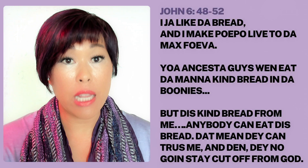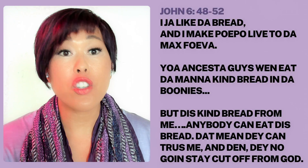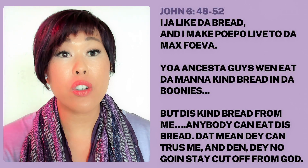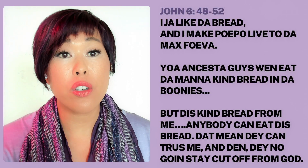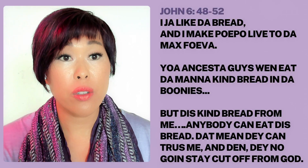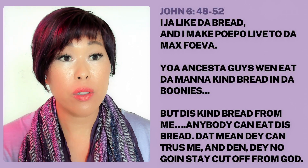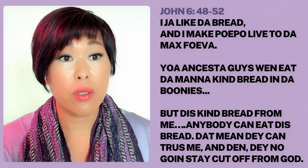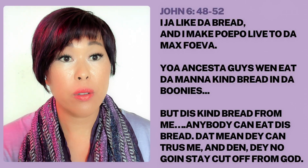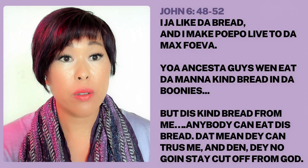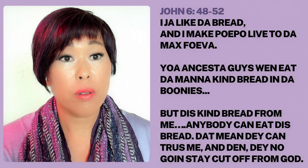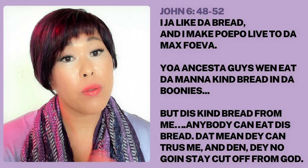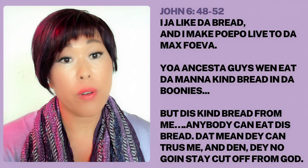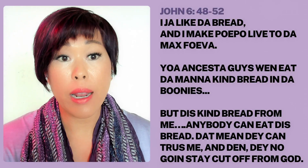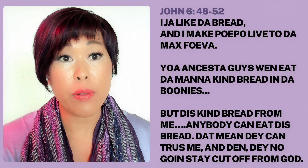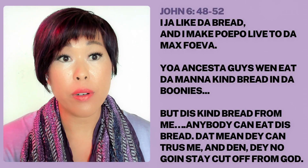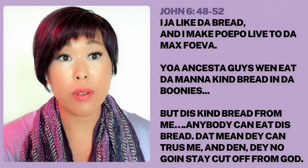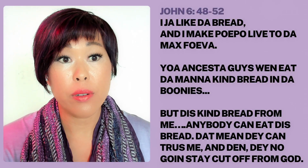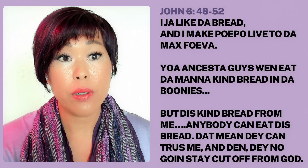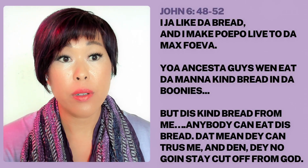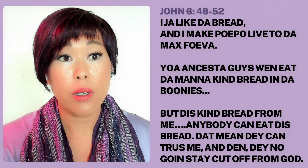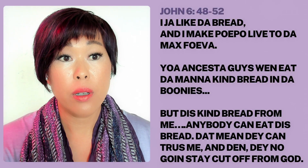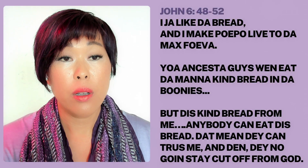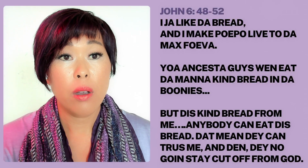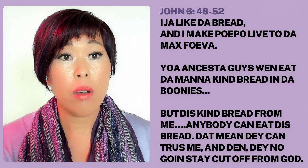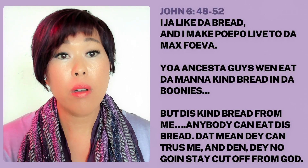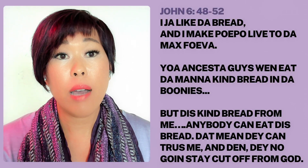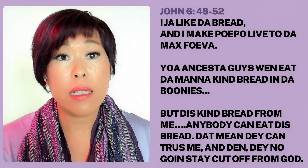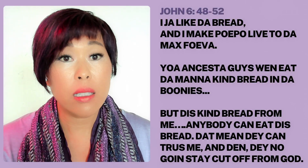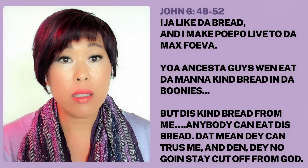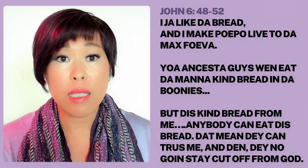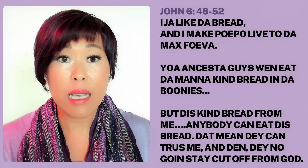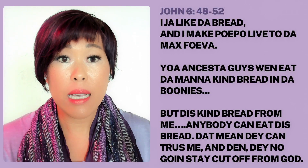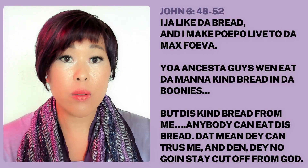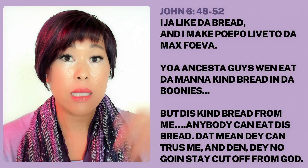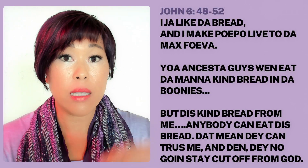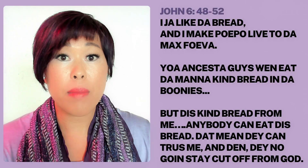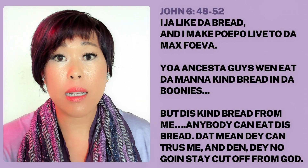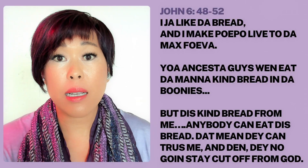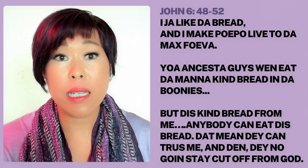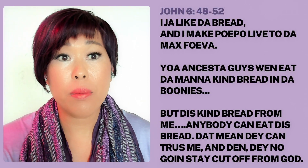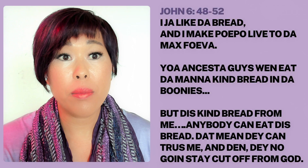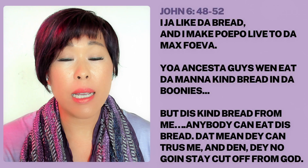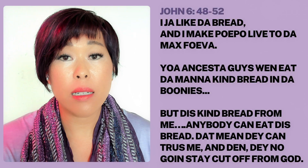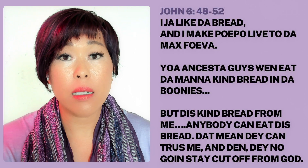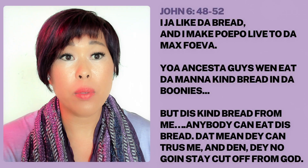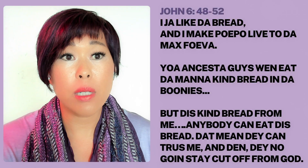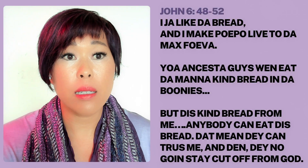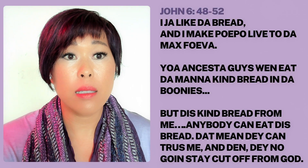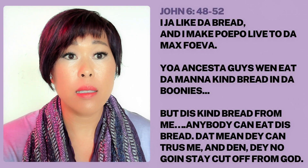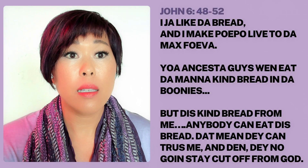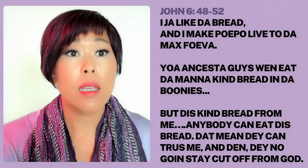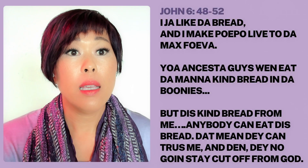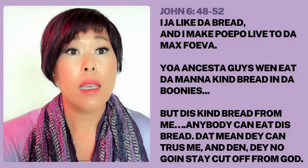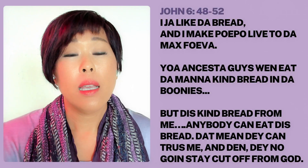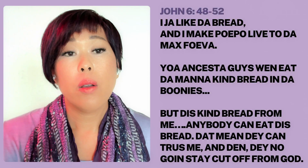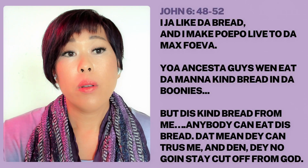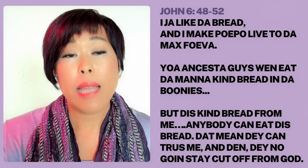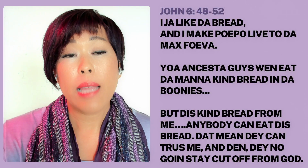potential forever. Oh, your ancestors, guys, would eat the manakain bread and the boonies. That